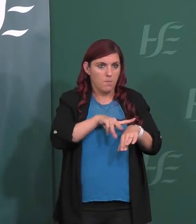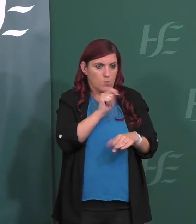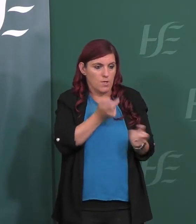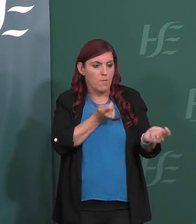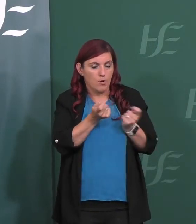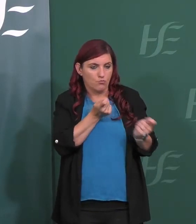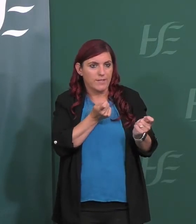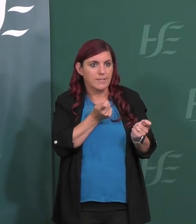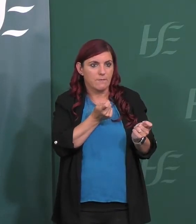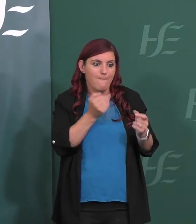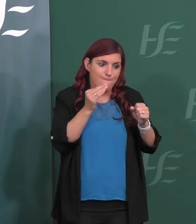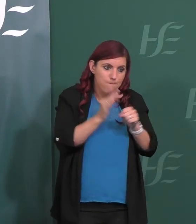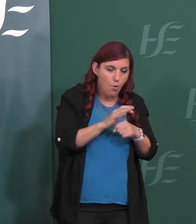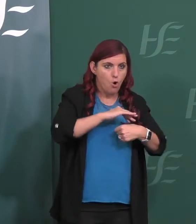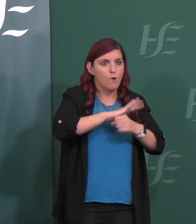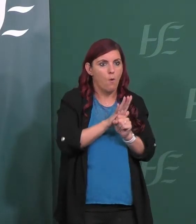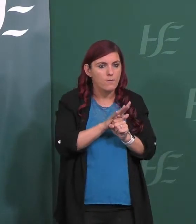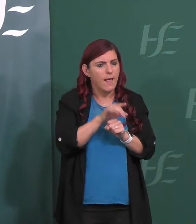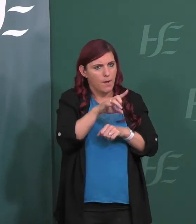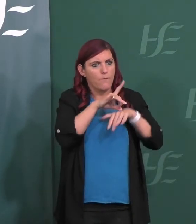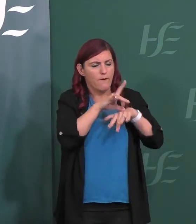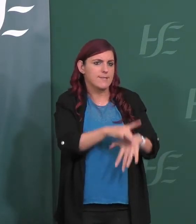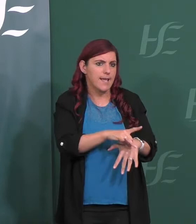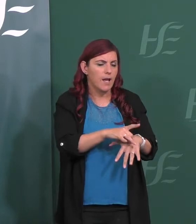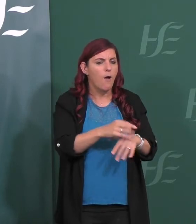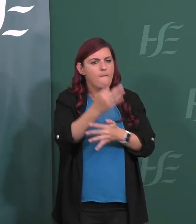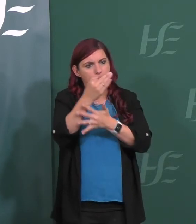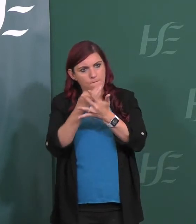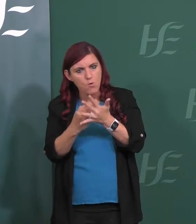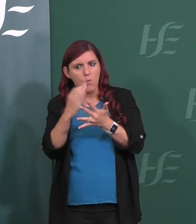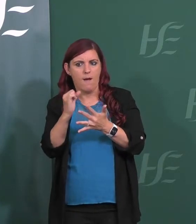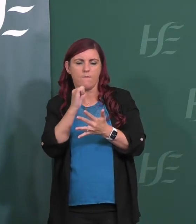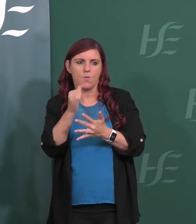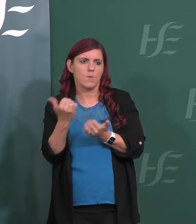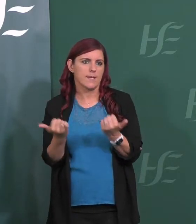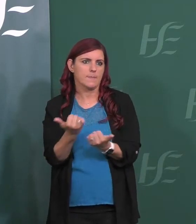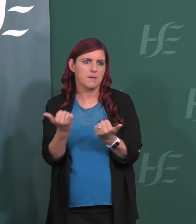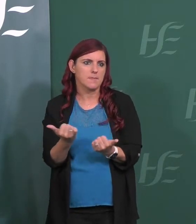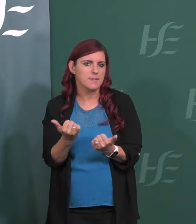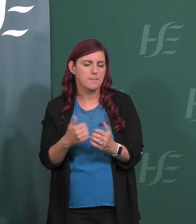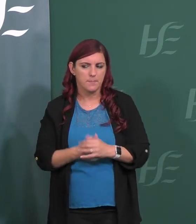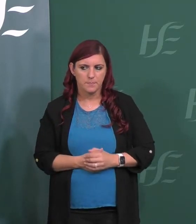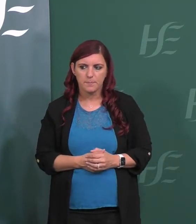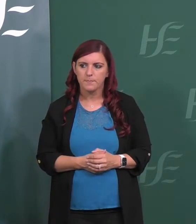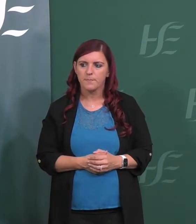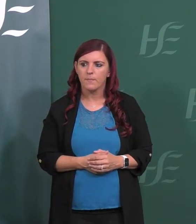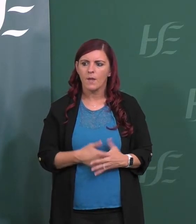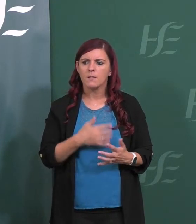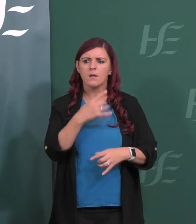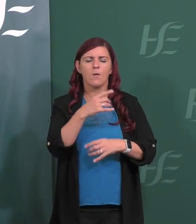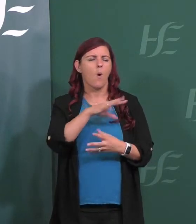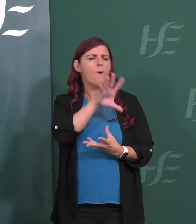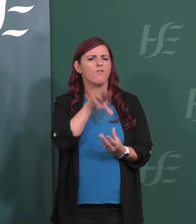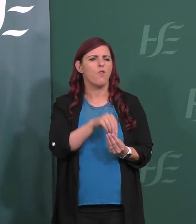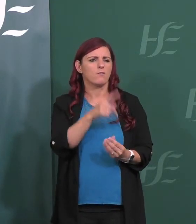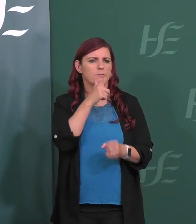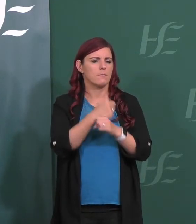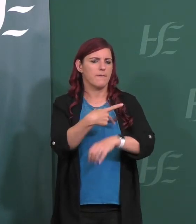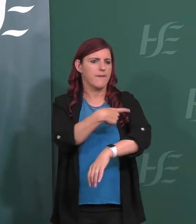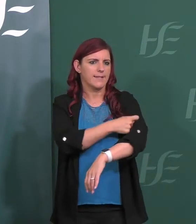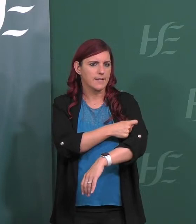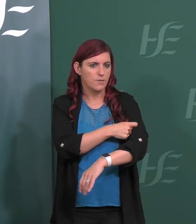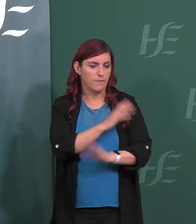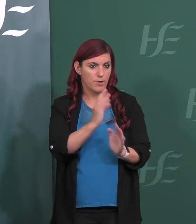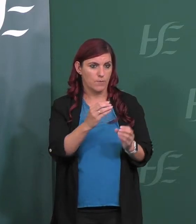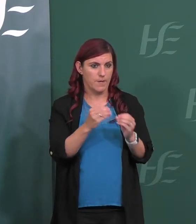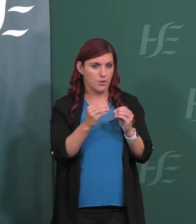sick. Just to give you a very quick summary of where we are in the vaccination program overall, we now have administered, as I mentioned earlier